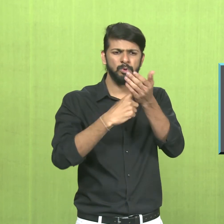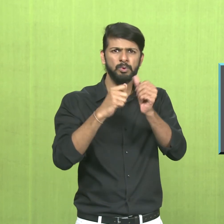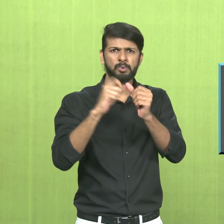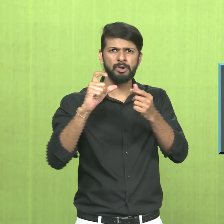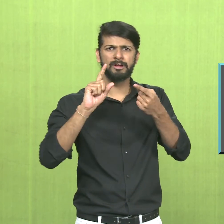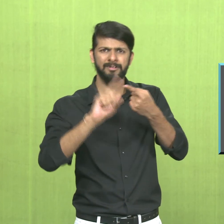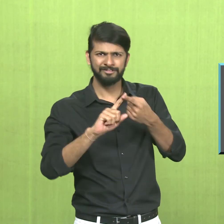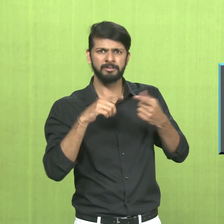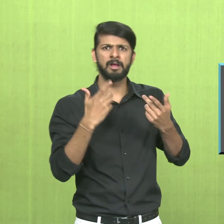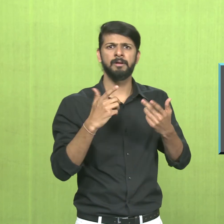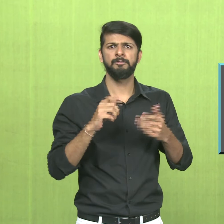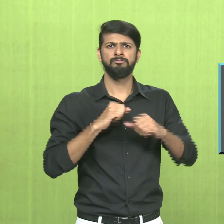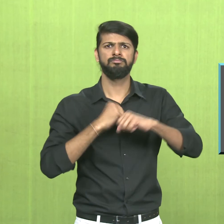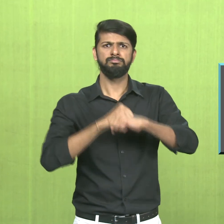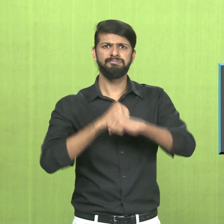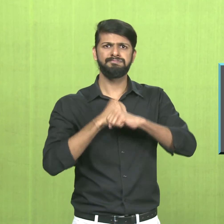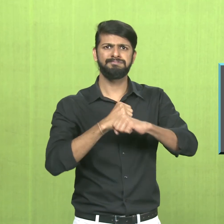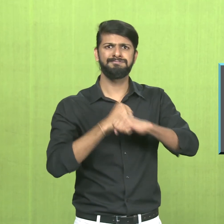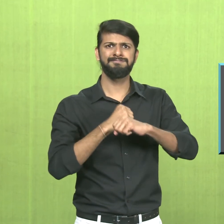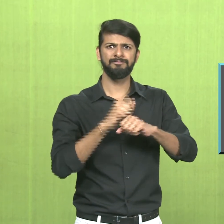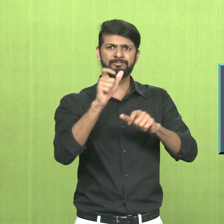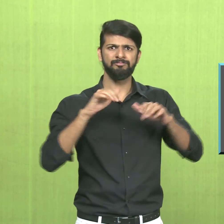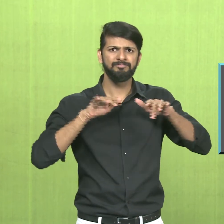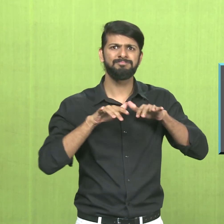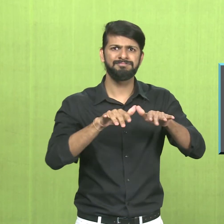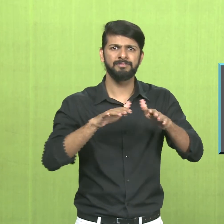The fourth painting is called race course.